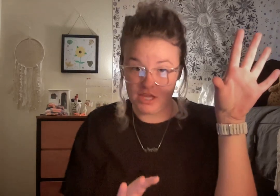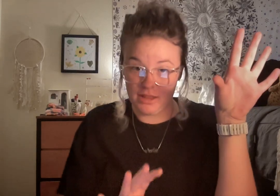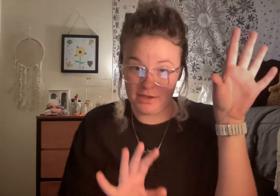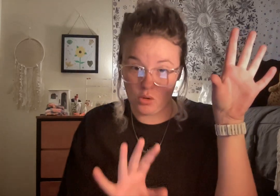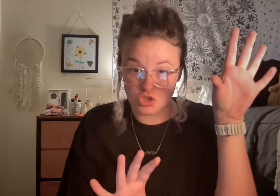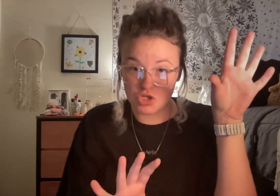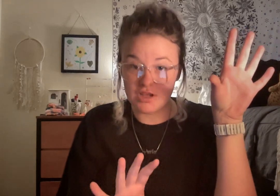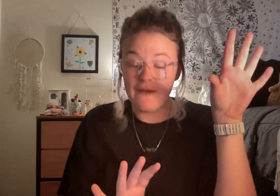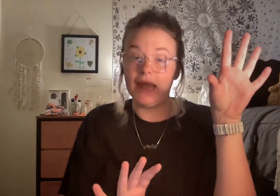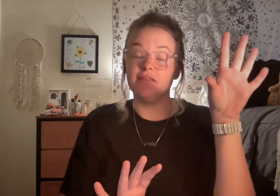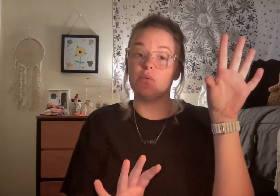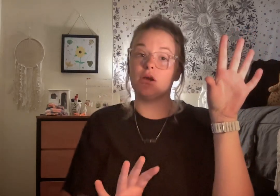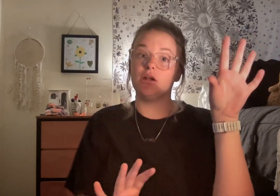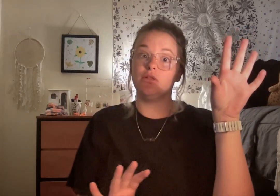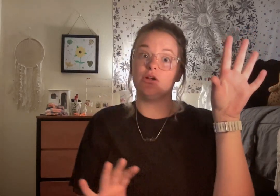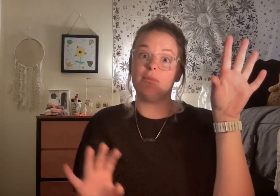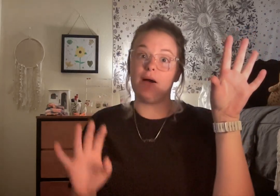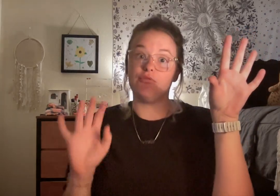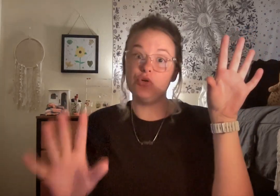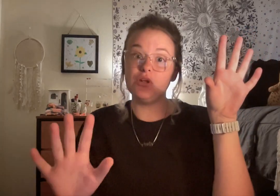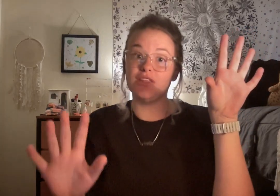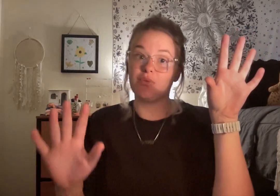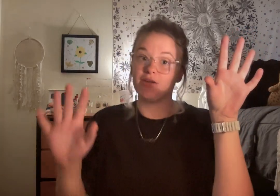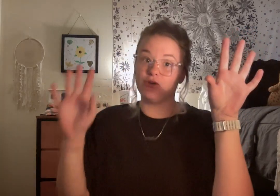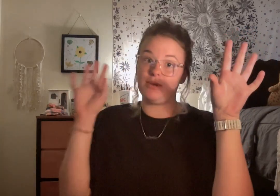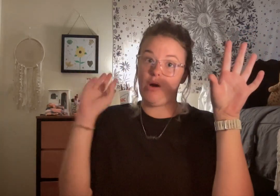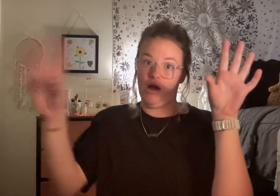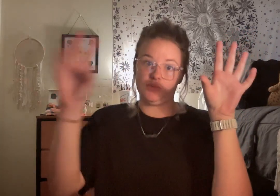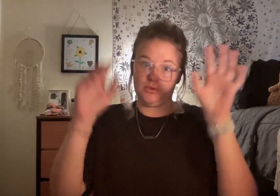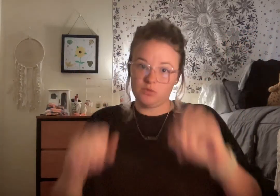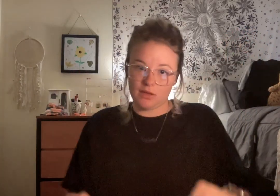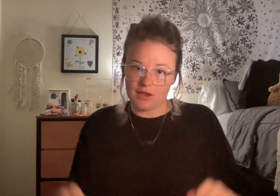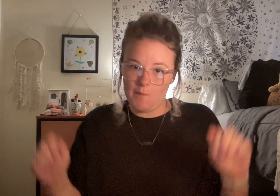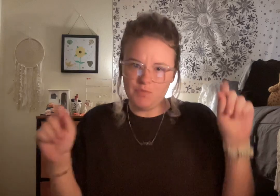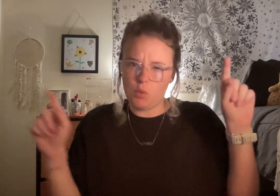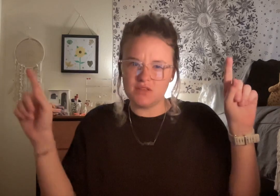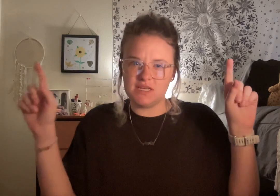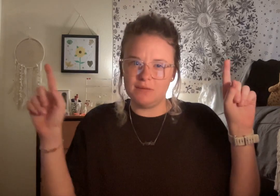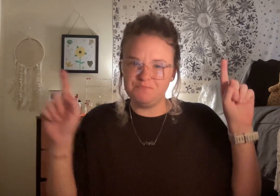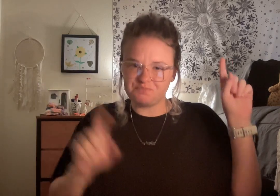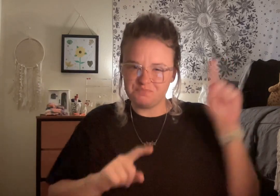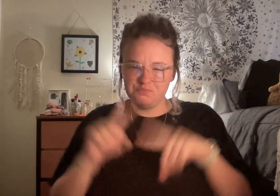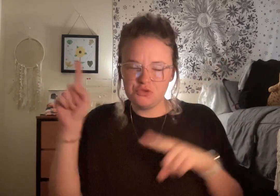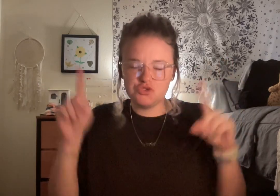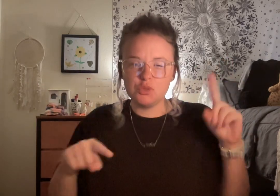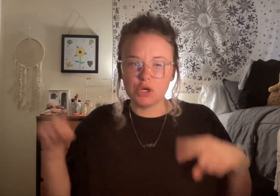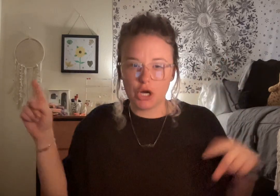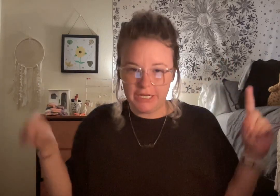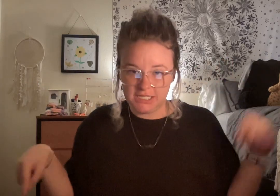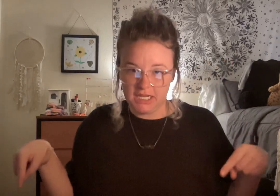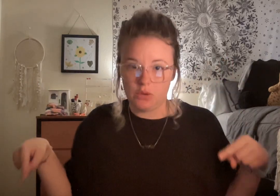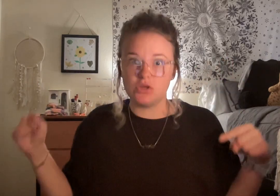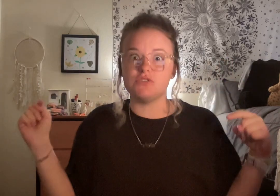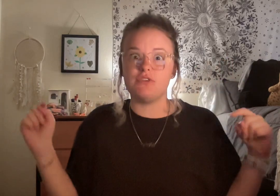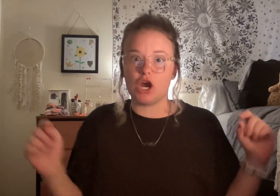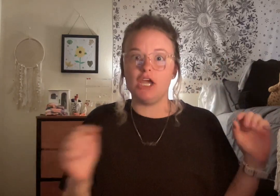like cultures, and then we're going to learn about food, and then we're going to learn about hospitals. Like, it wasn't super crazy. It was very